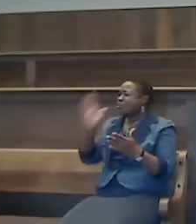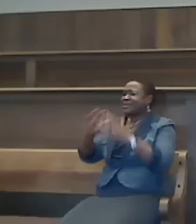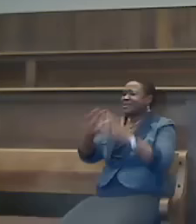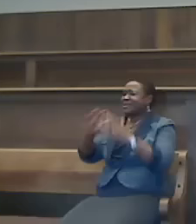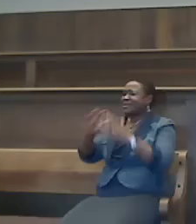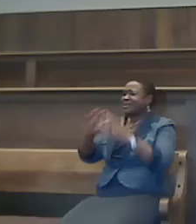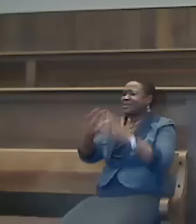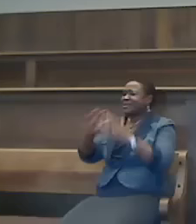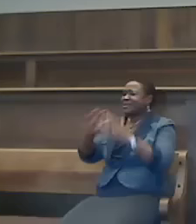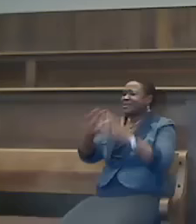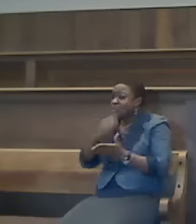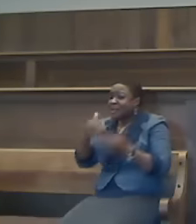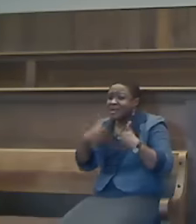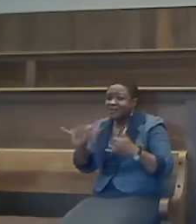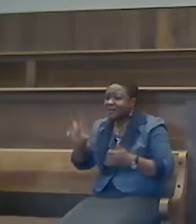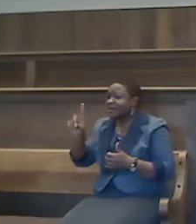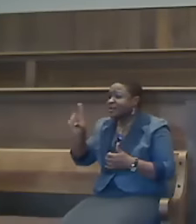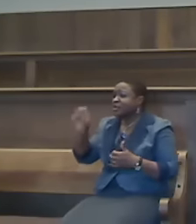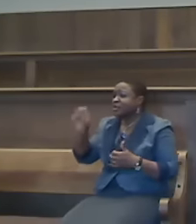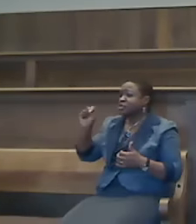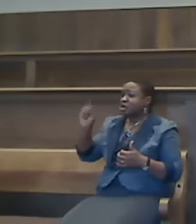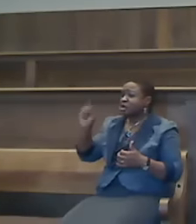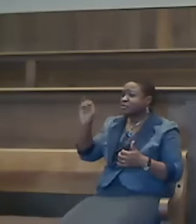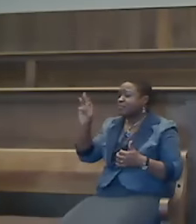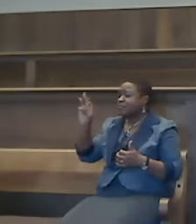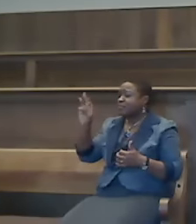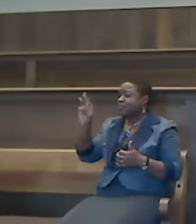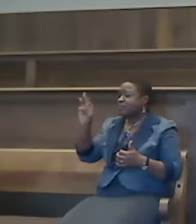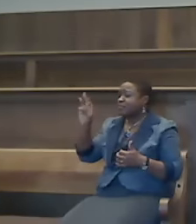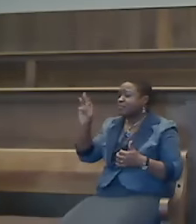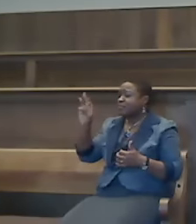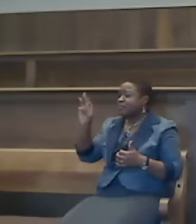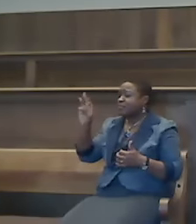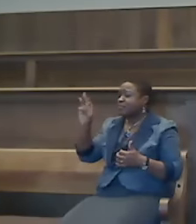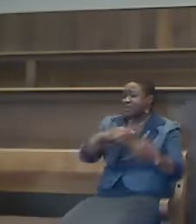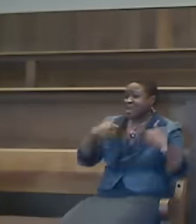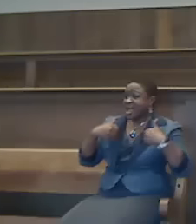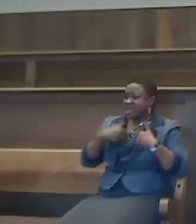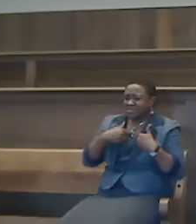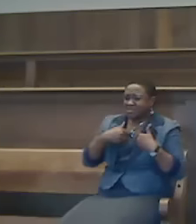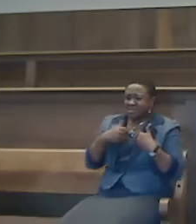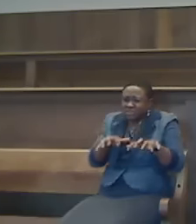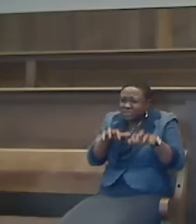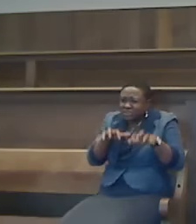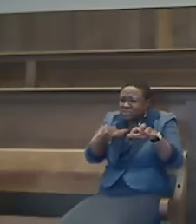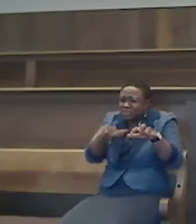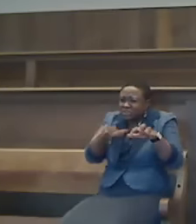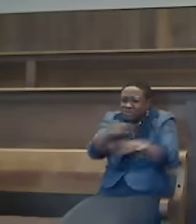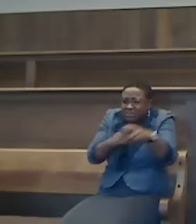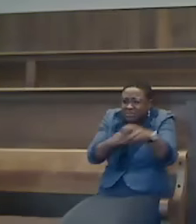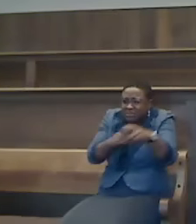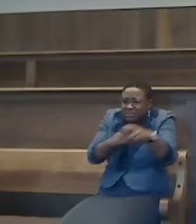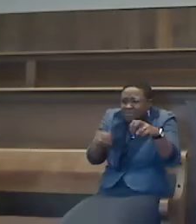dust bowl. We will have a wipeout in these confinement facilities. You know, the genetics are so limited in these